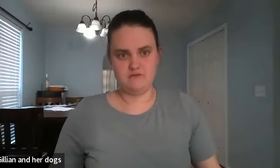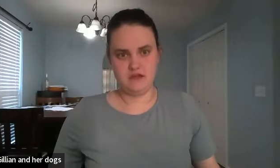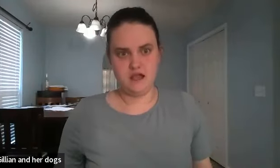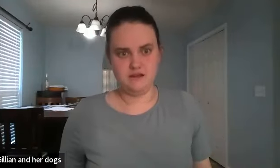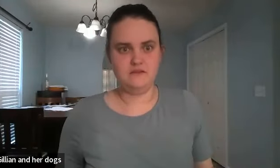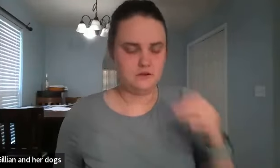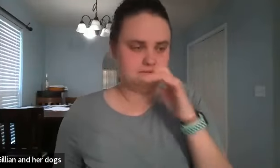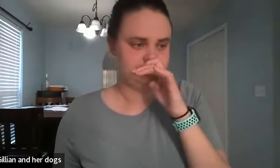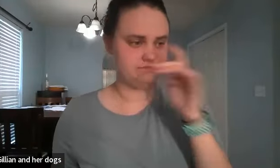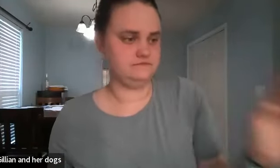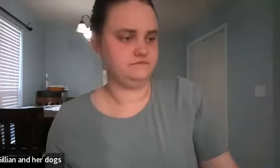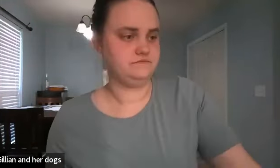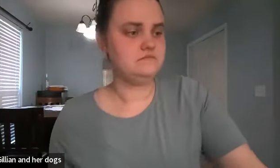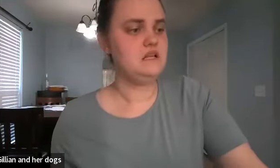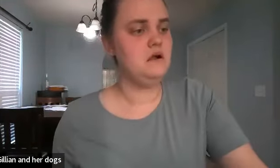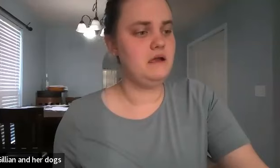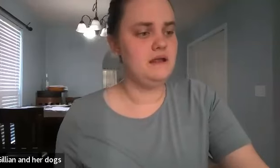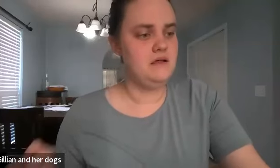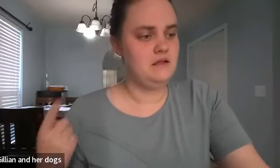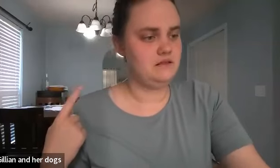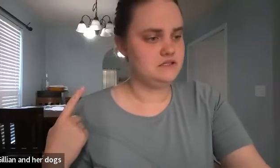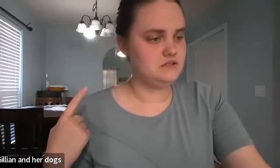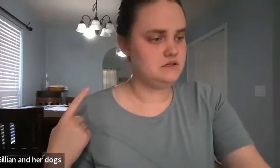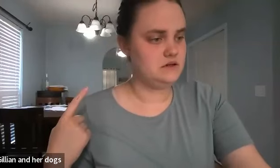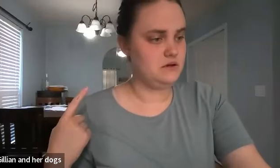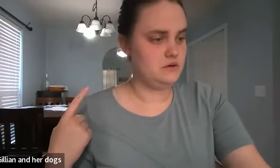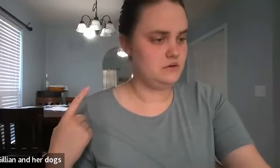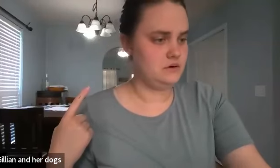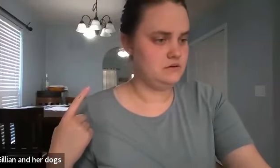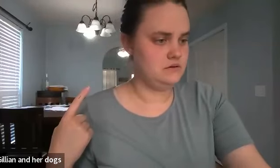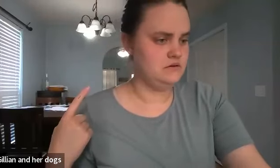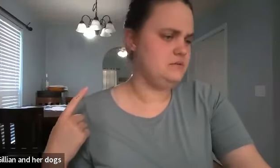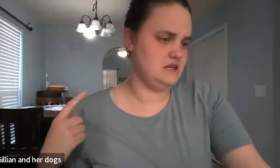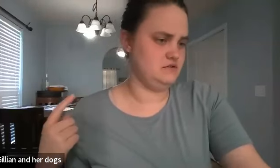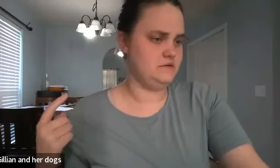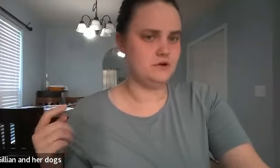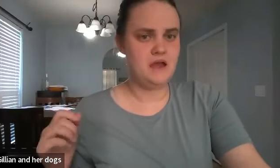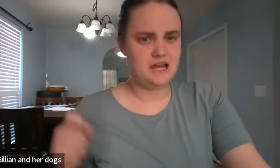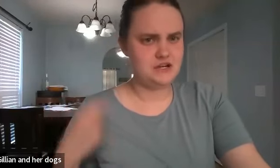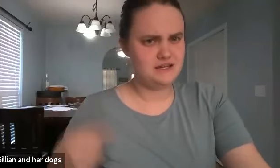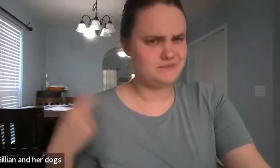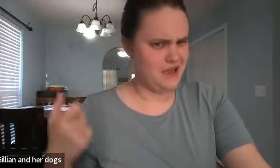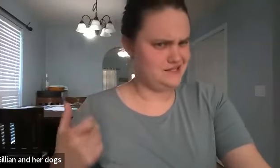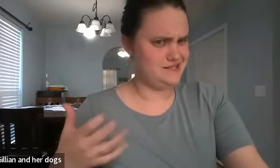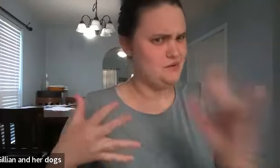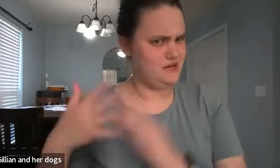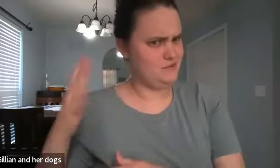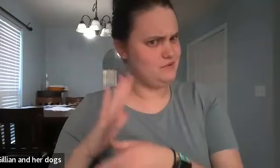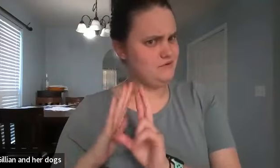that added there. All right, let's go. No, we can do a few more. I try not to add so many when we